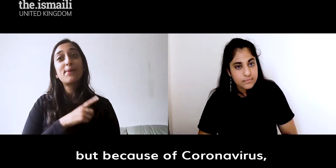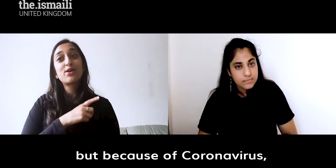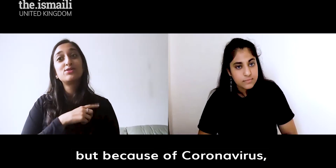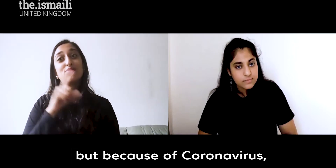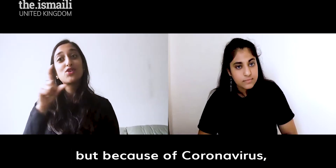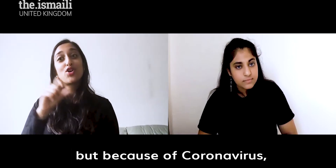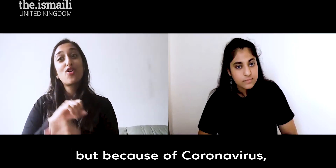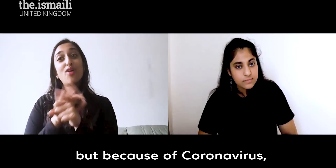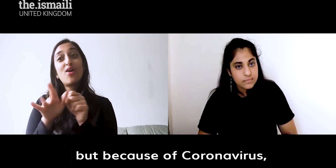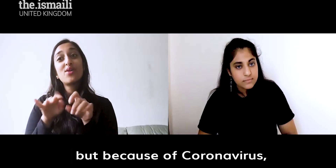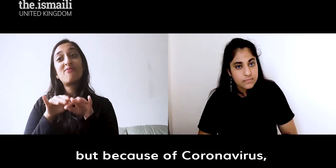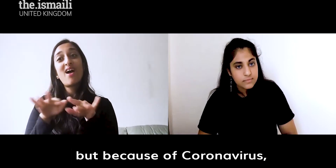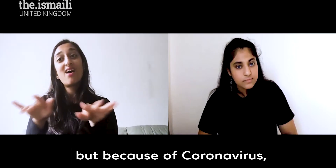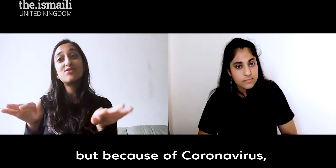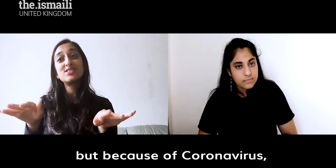because of coronavirus,